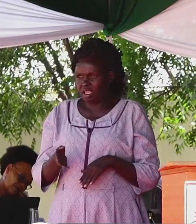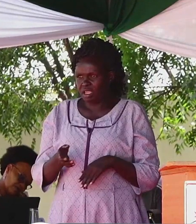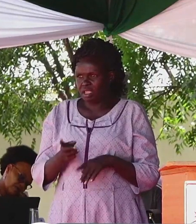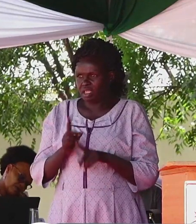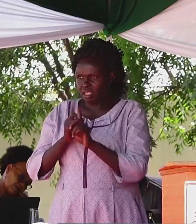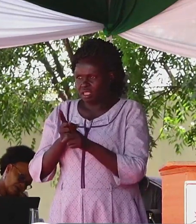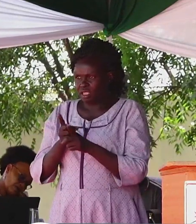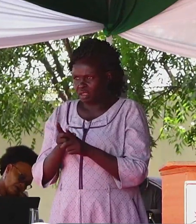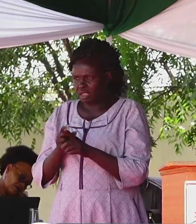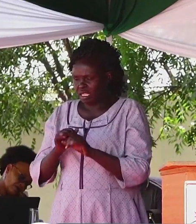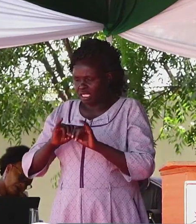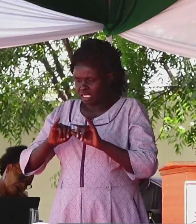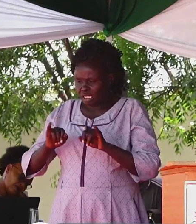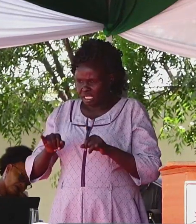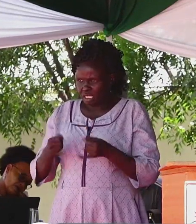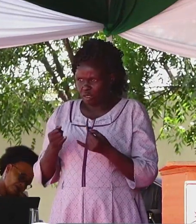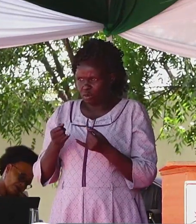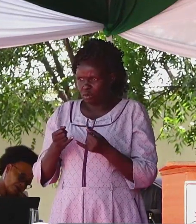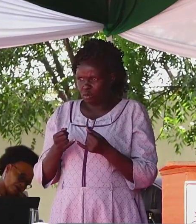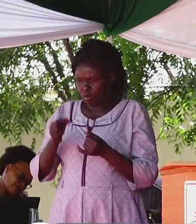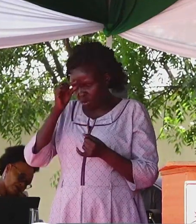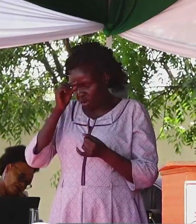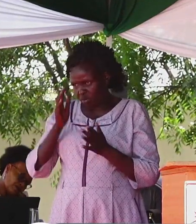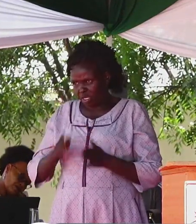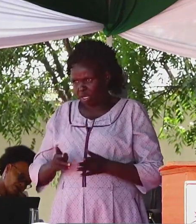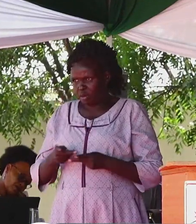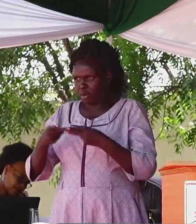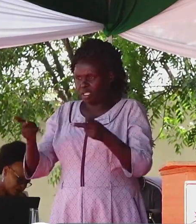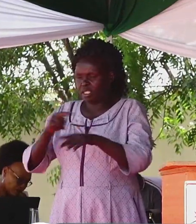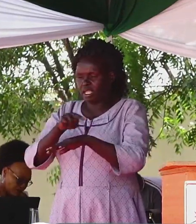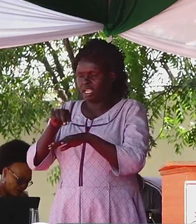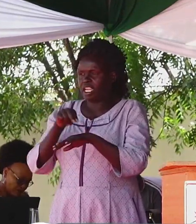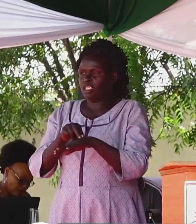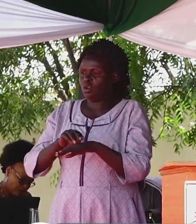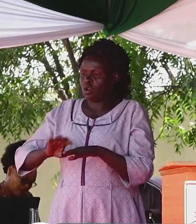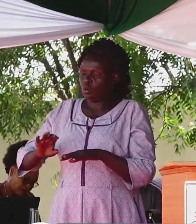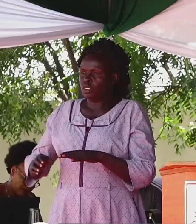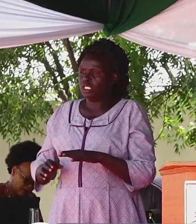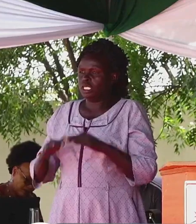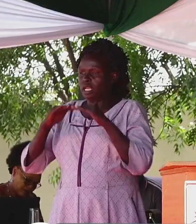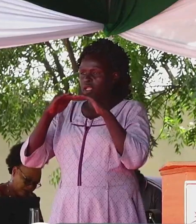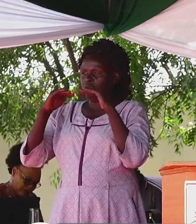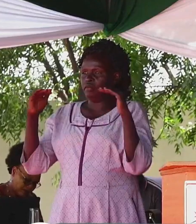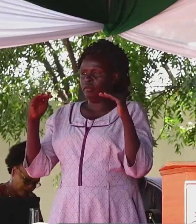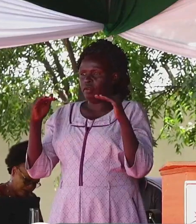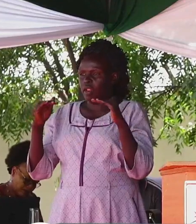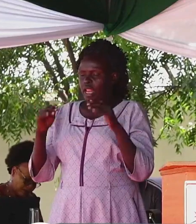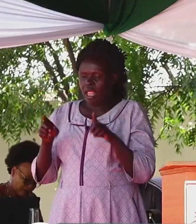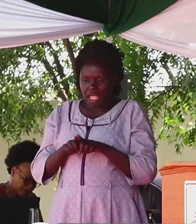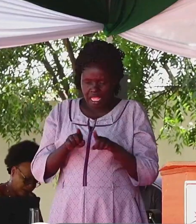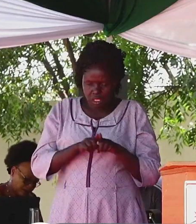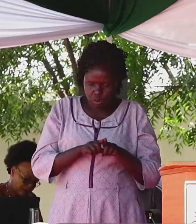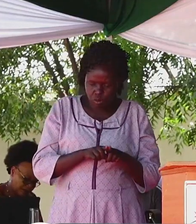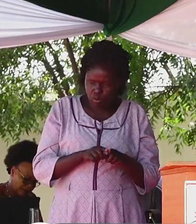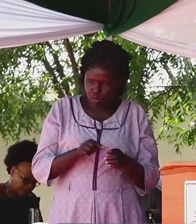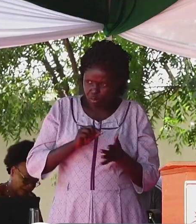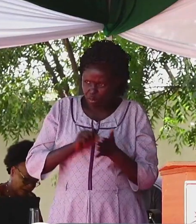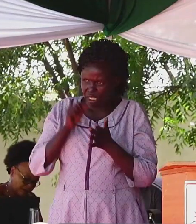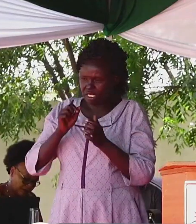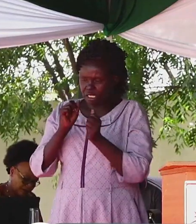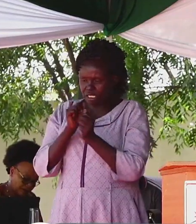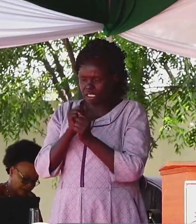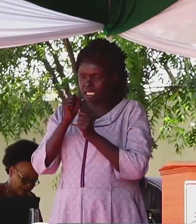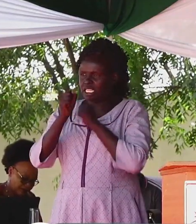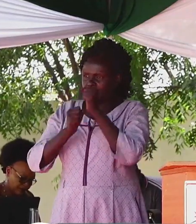of the new governments in place at the national and the county levels as we mark 10 years of